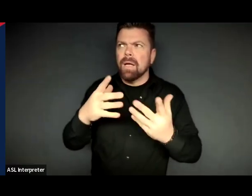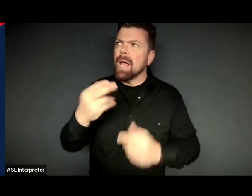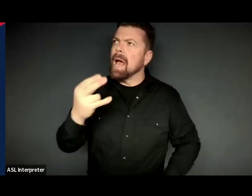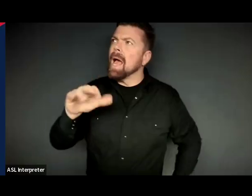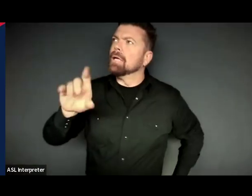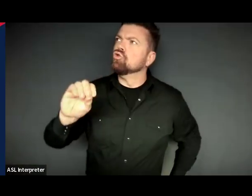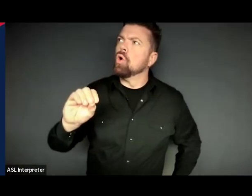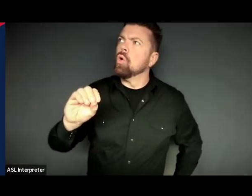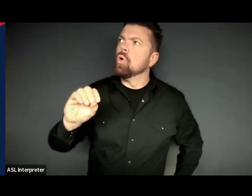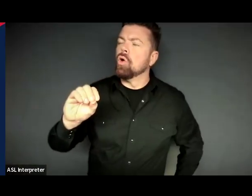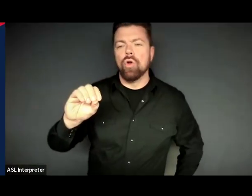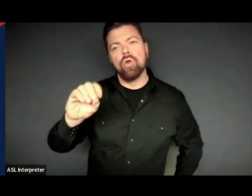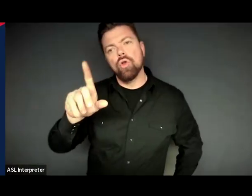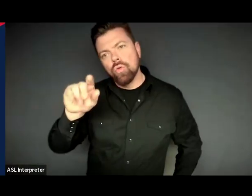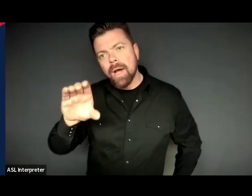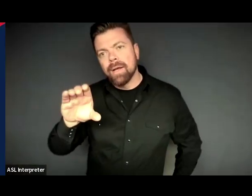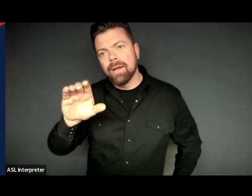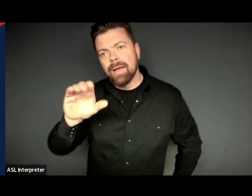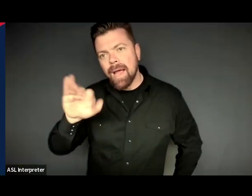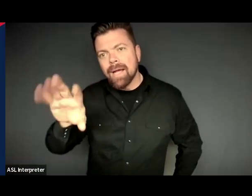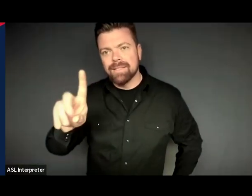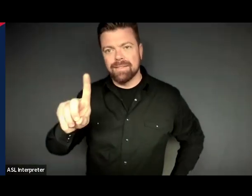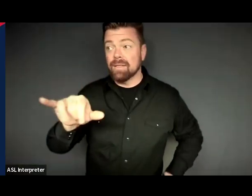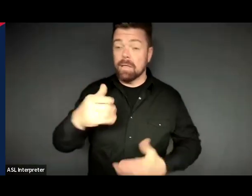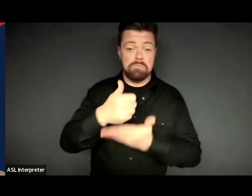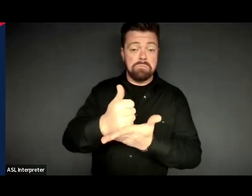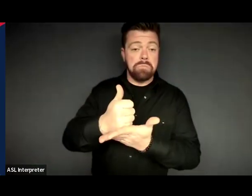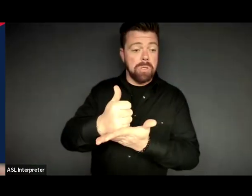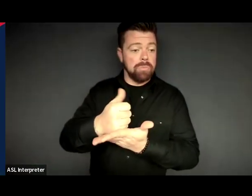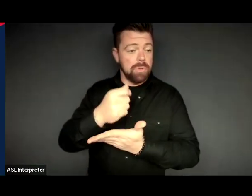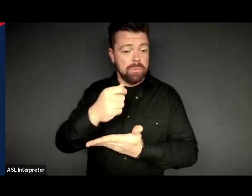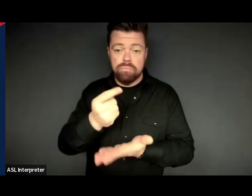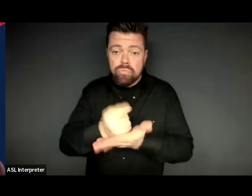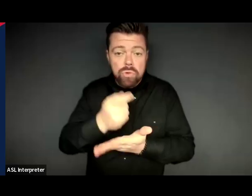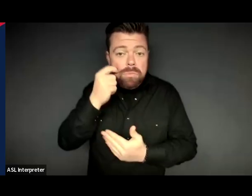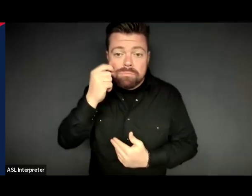hyaluronic acid helps the skin. And so you hear about these things. So now